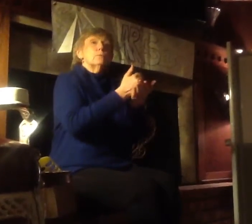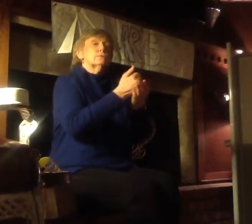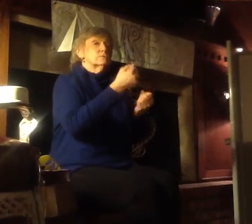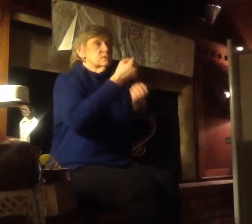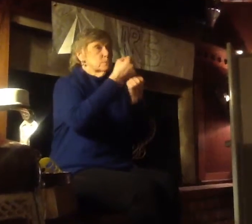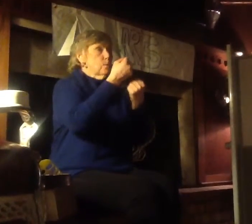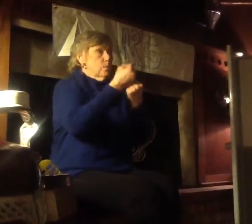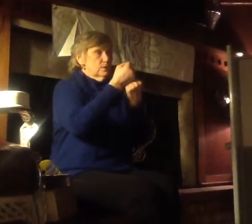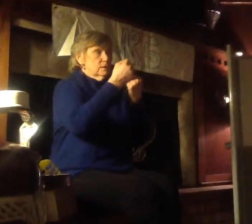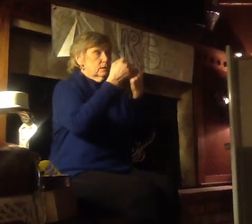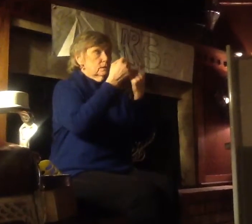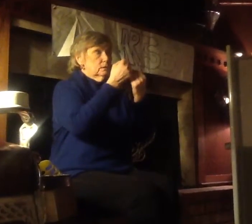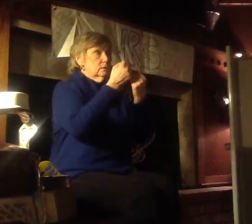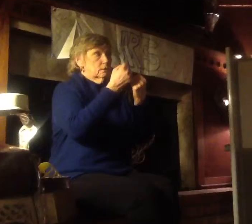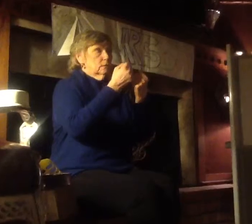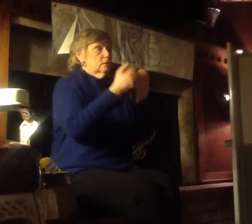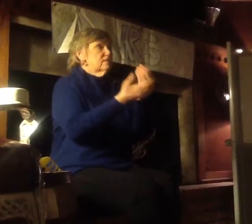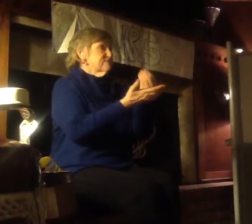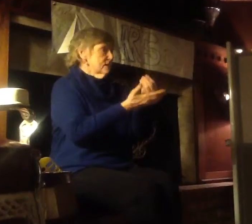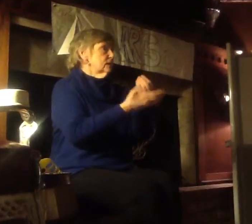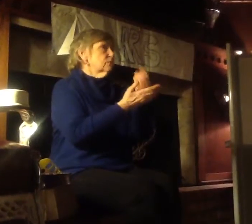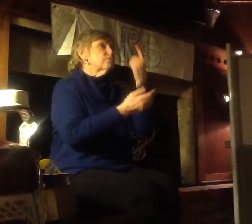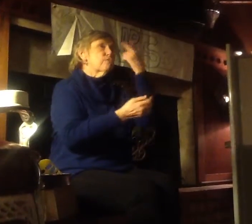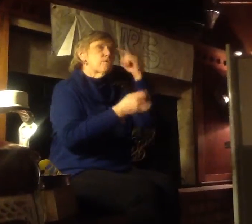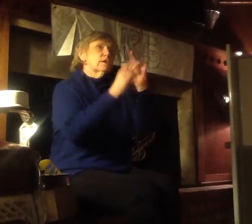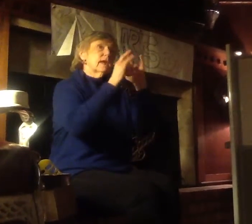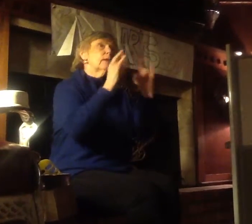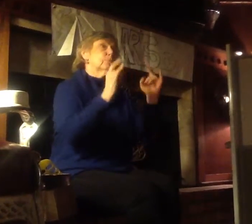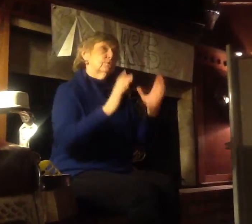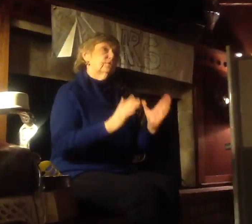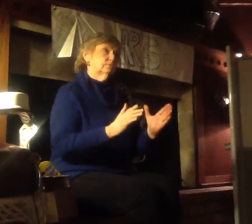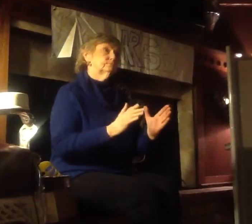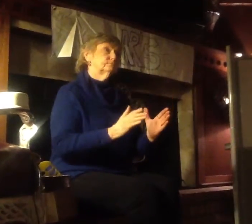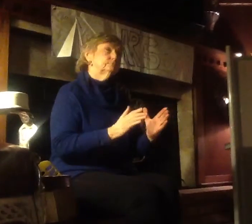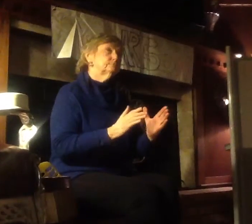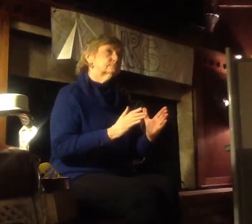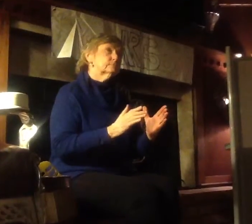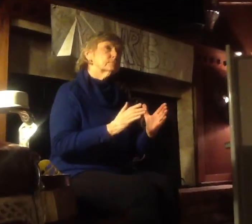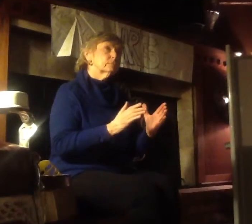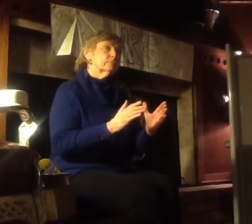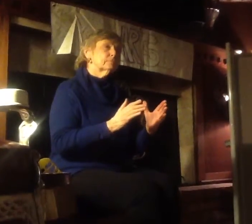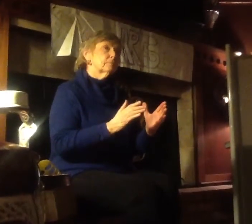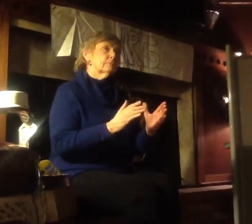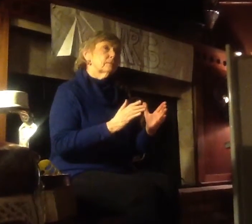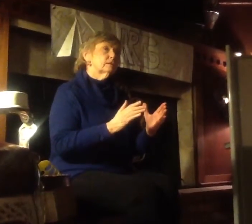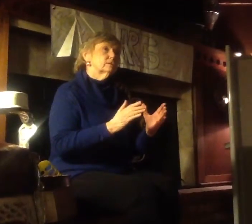help support the funding for campers.